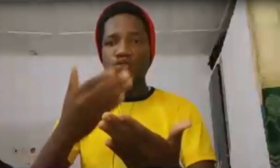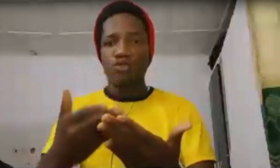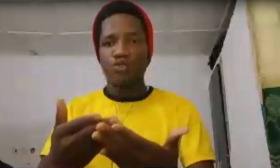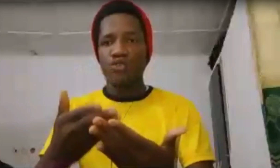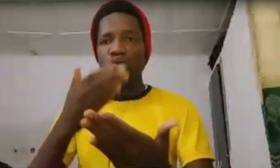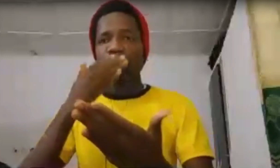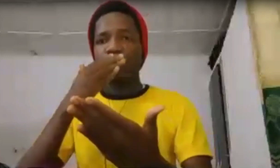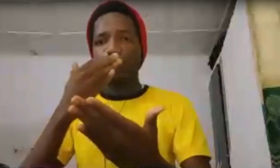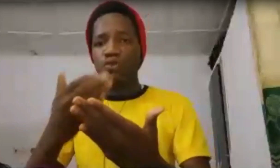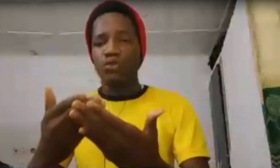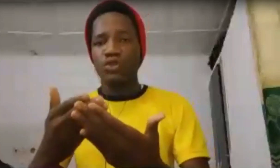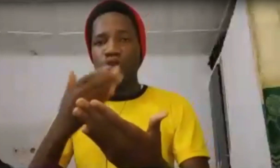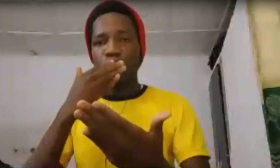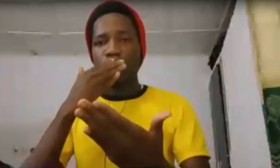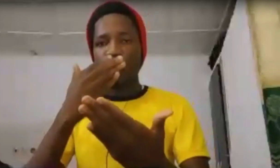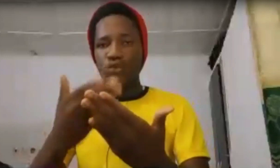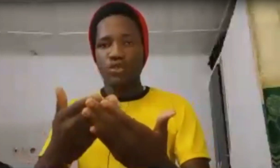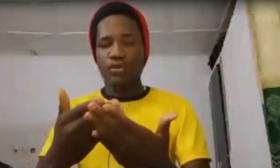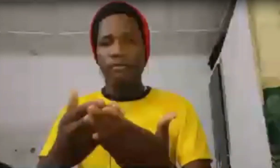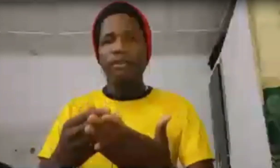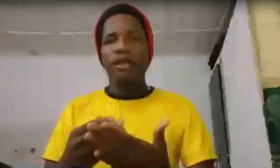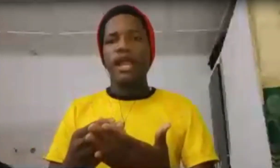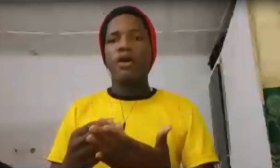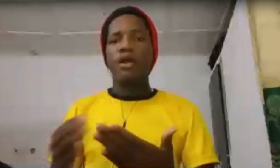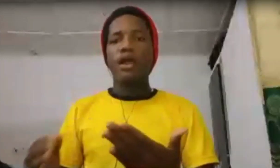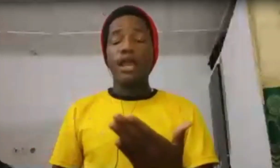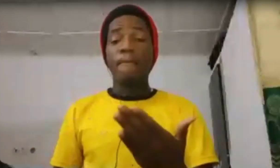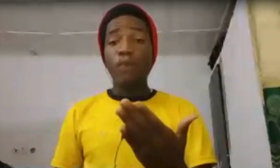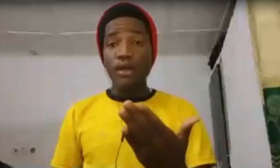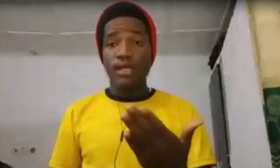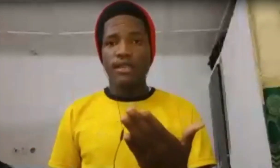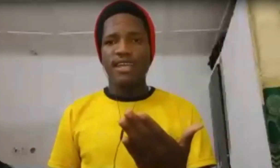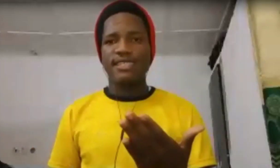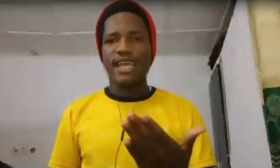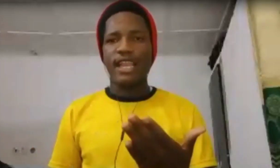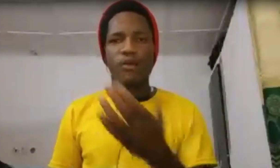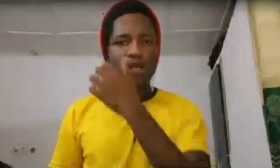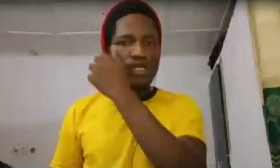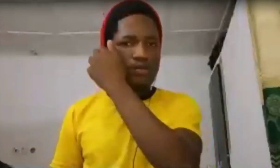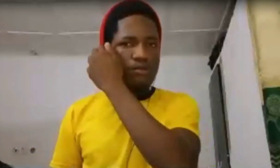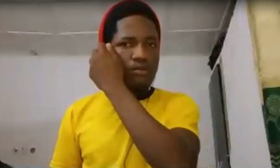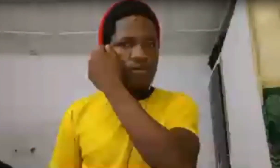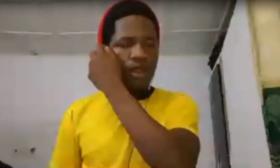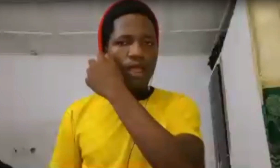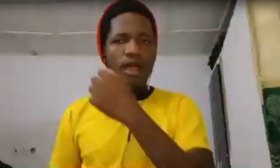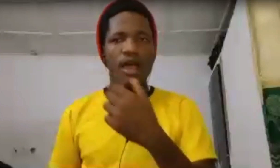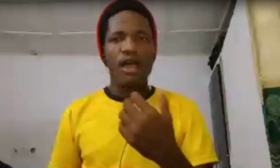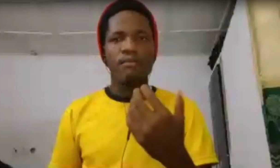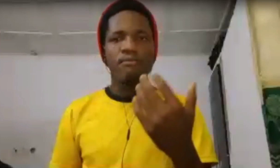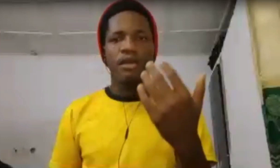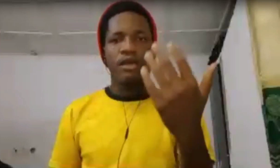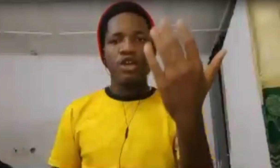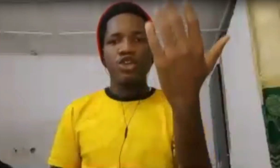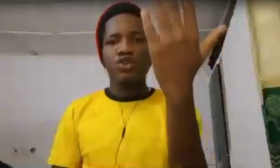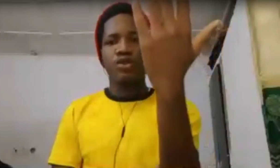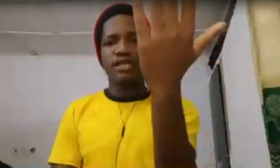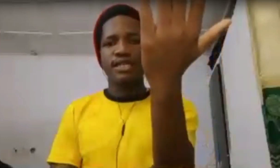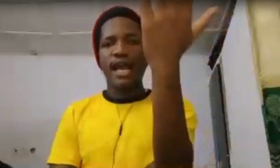good, good, good. Now, morning in sign language, you use this